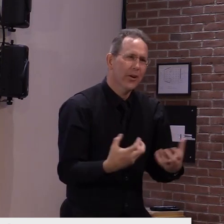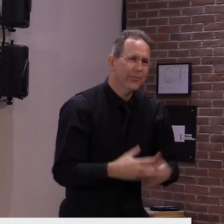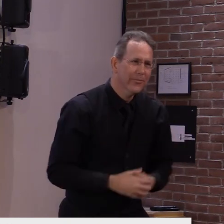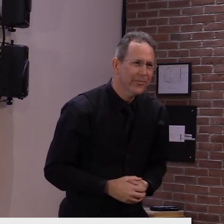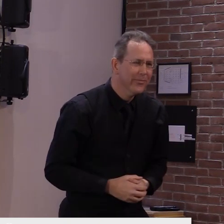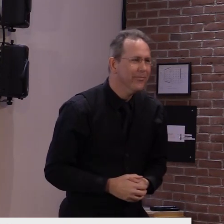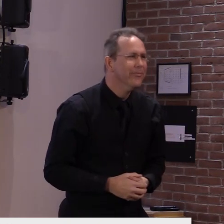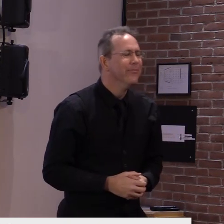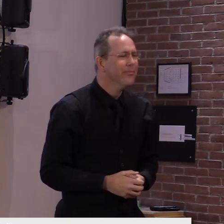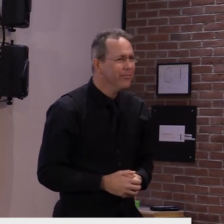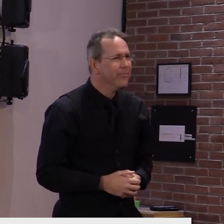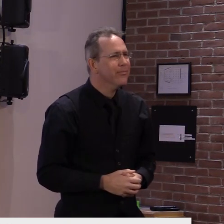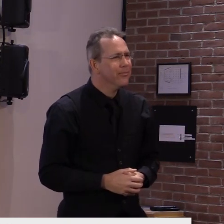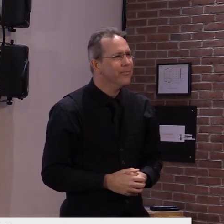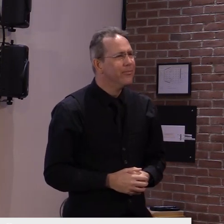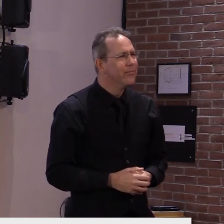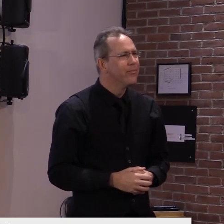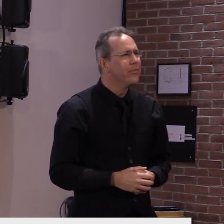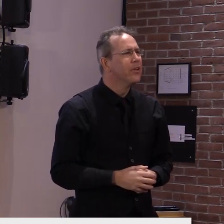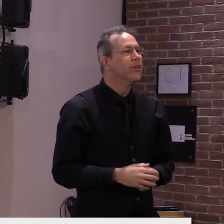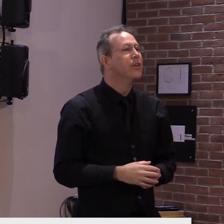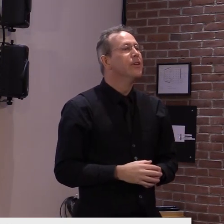we'll be voting until